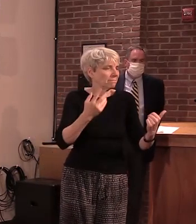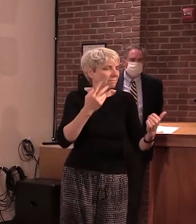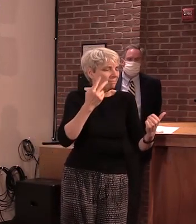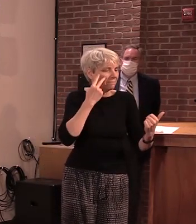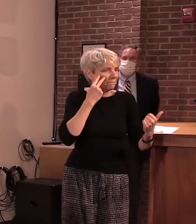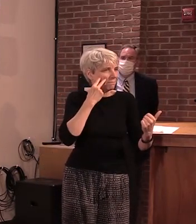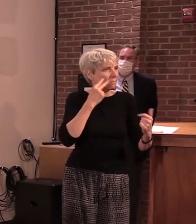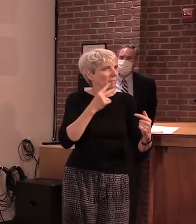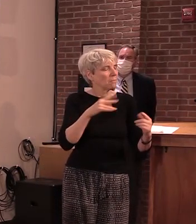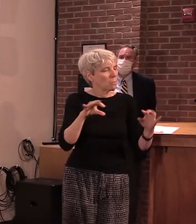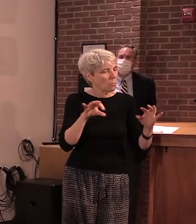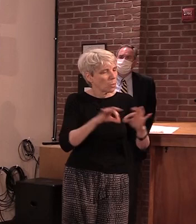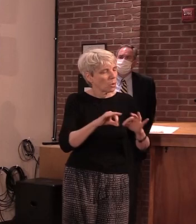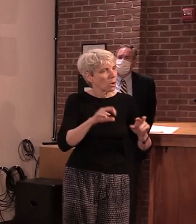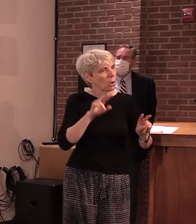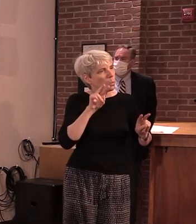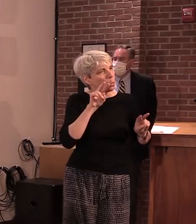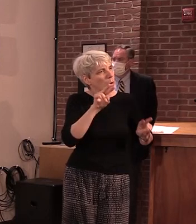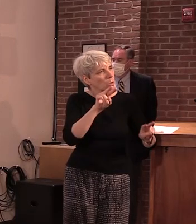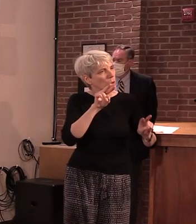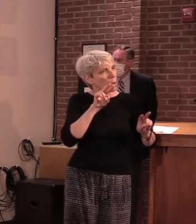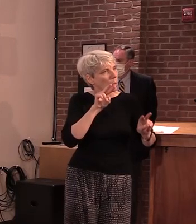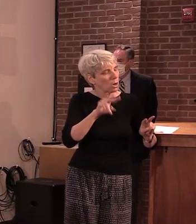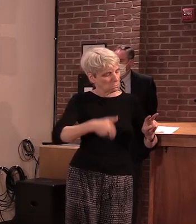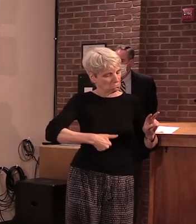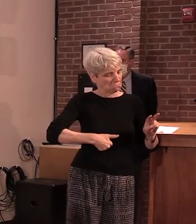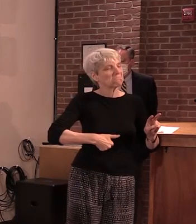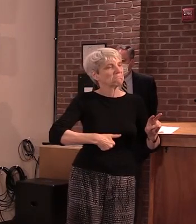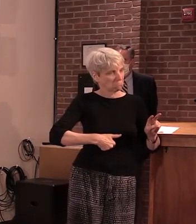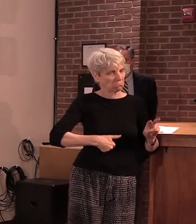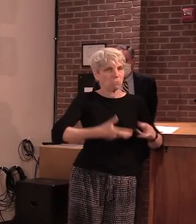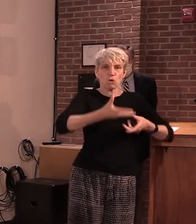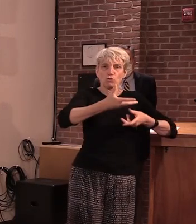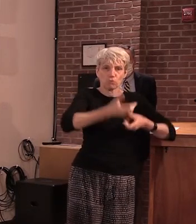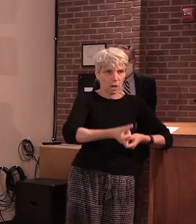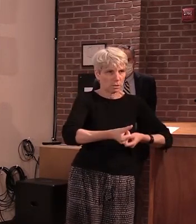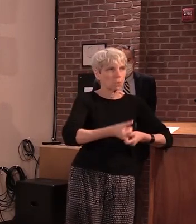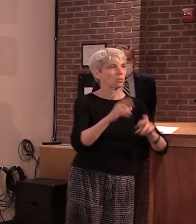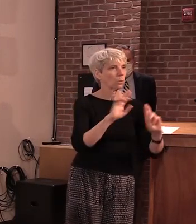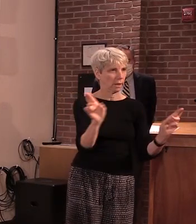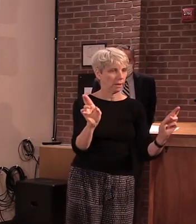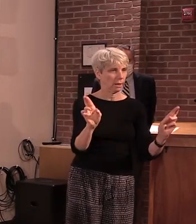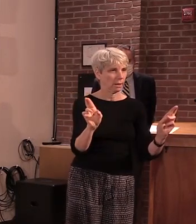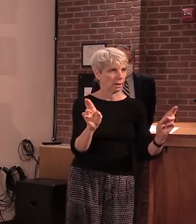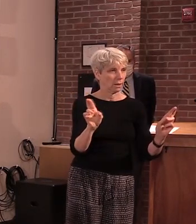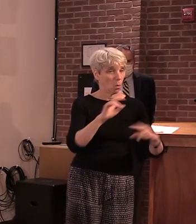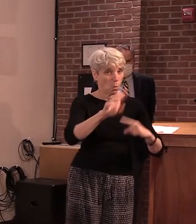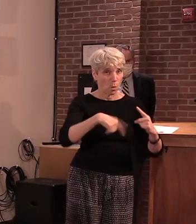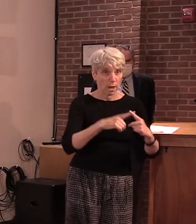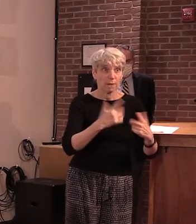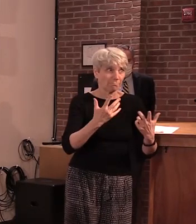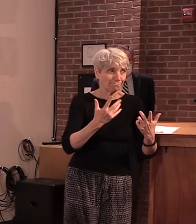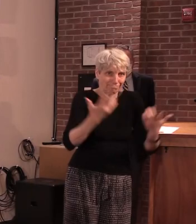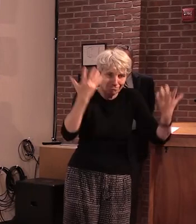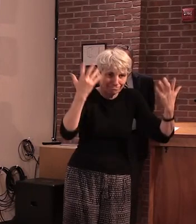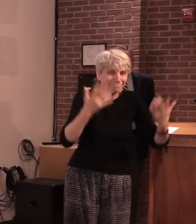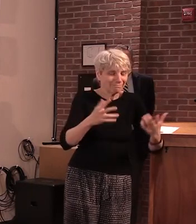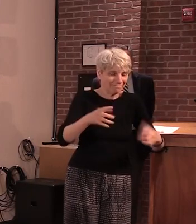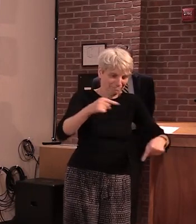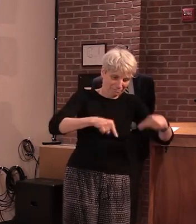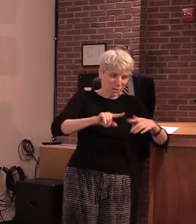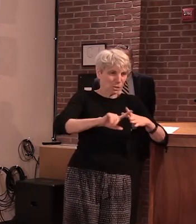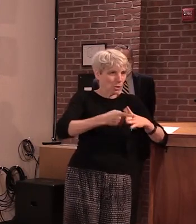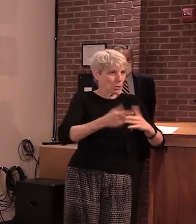and proving yourself sometimes takes time, and but the sooner we get at it, the sooner we'll get there. I'm